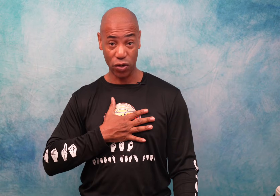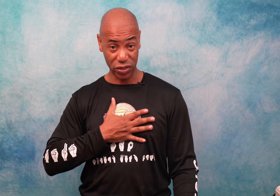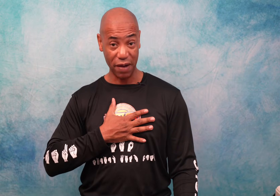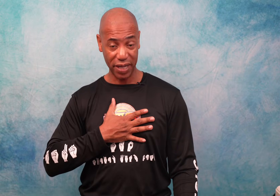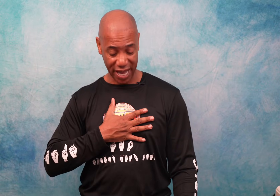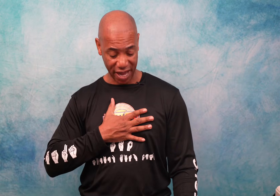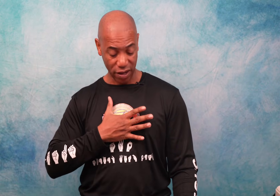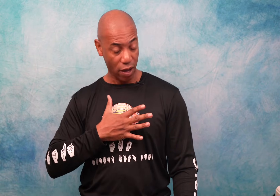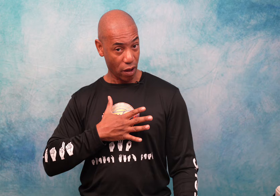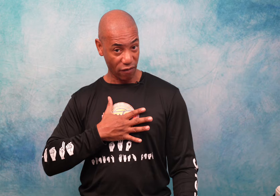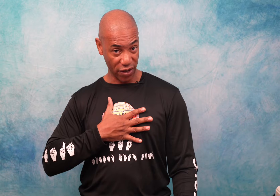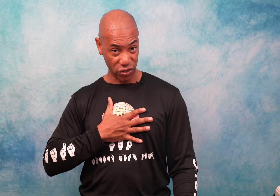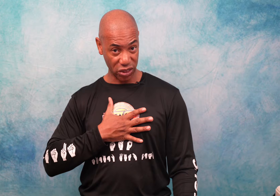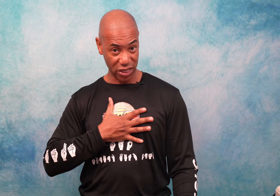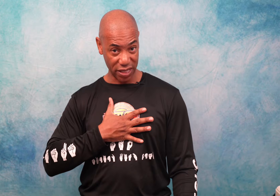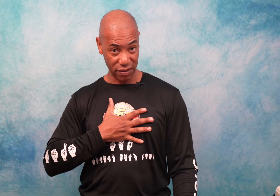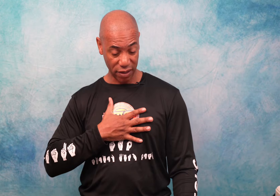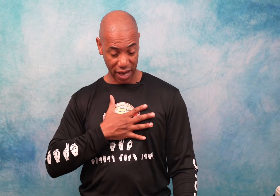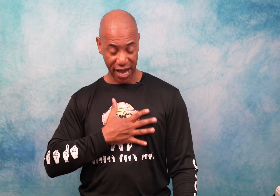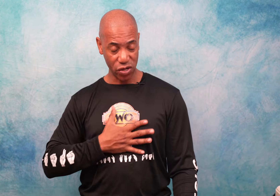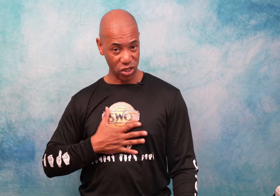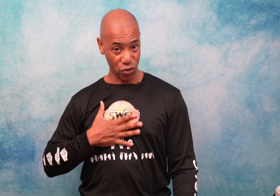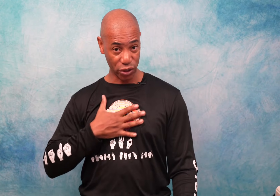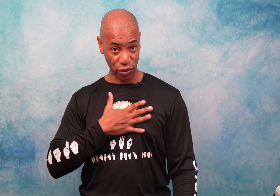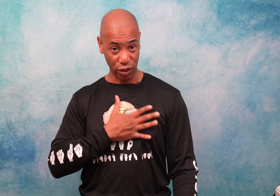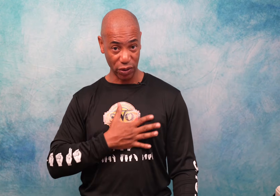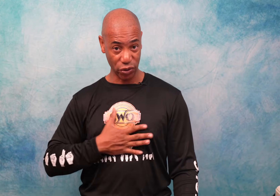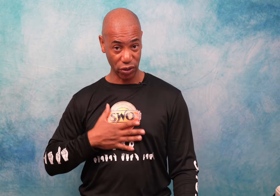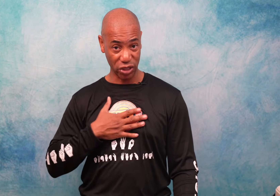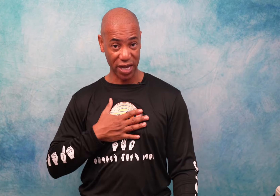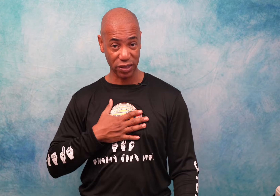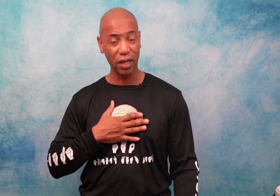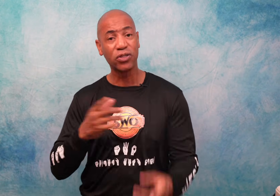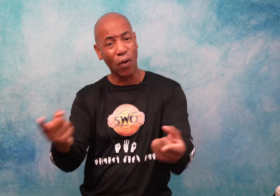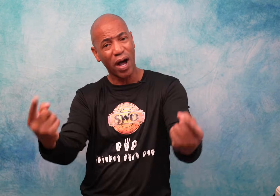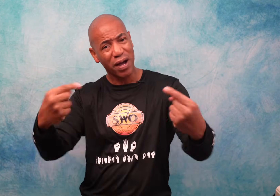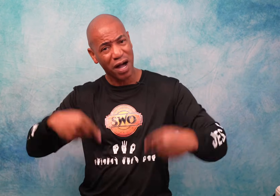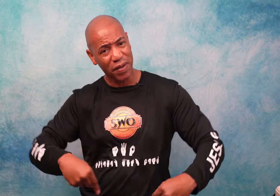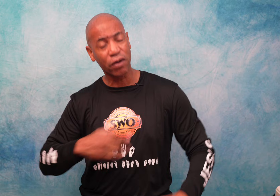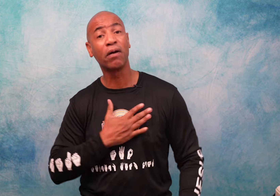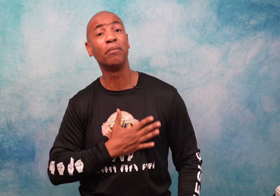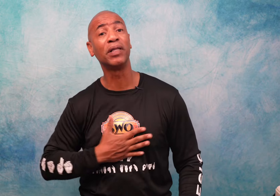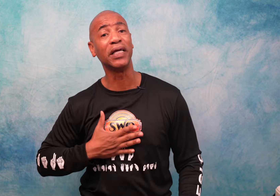your dominant hand, fingers extended, and you just do a circular motion on the chest. So come here,